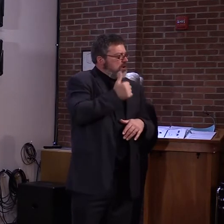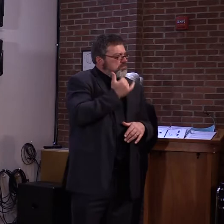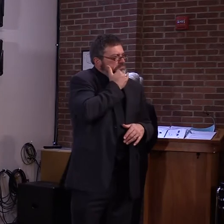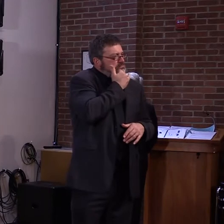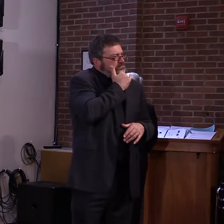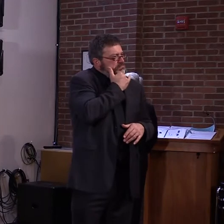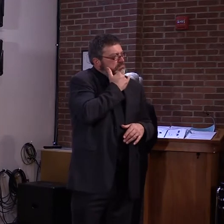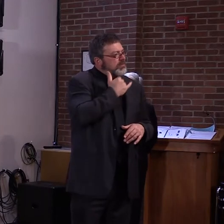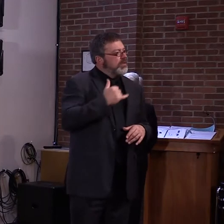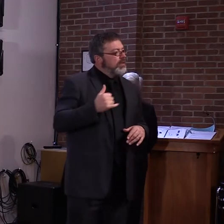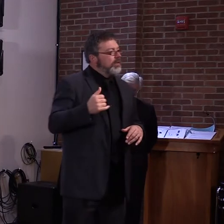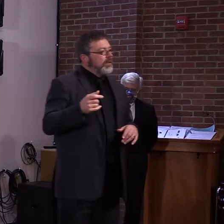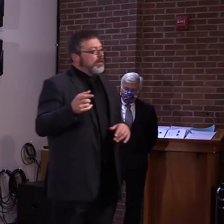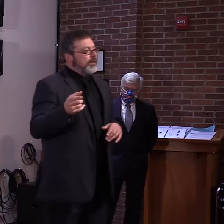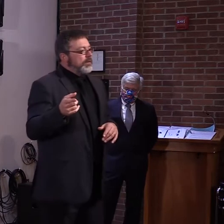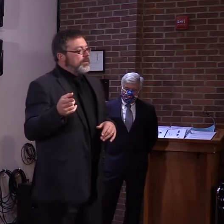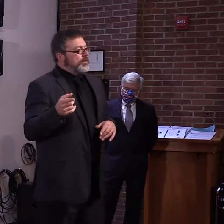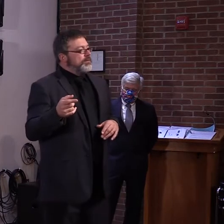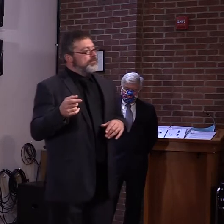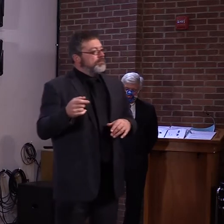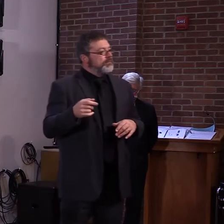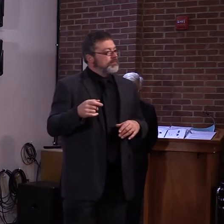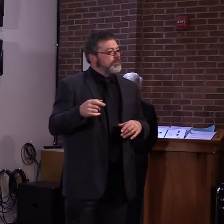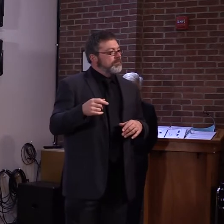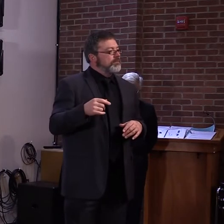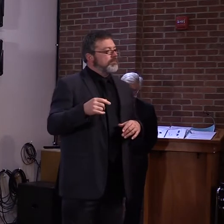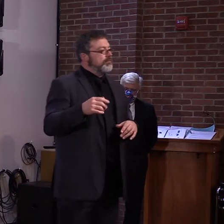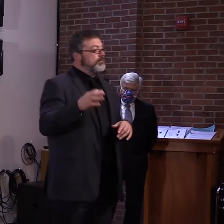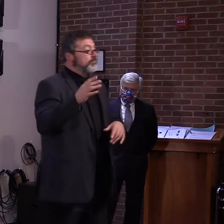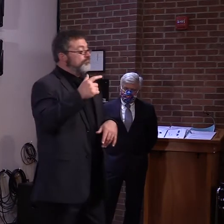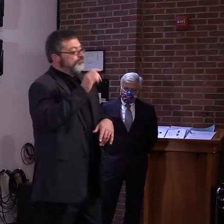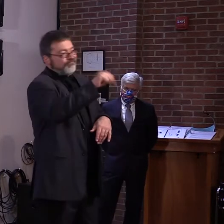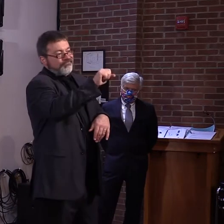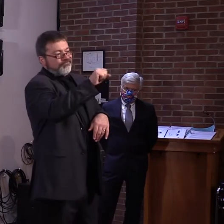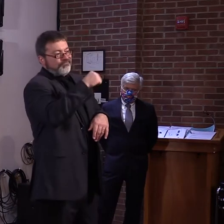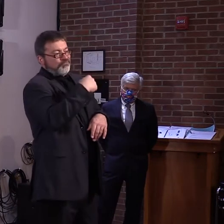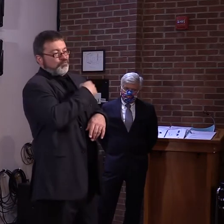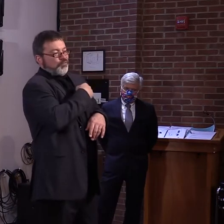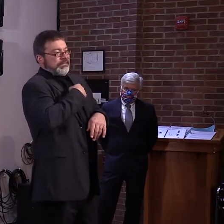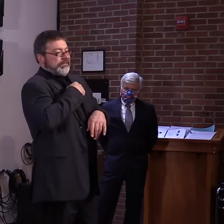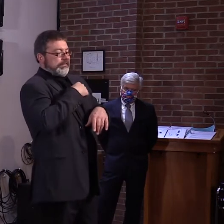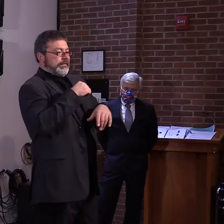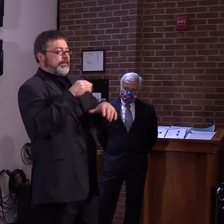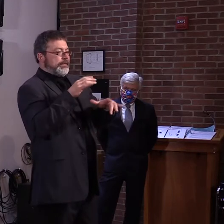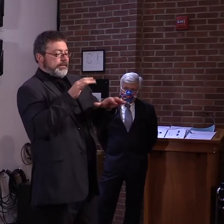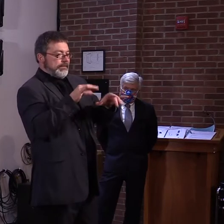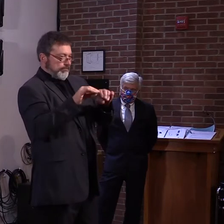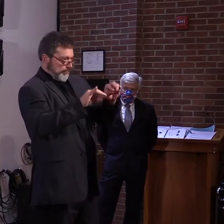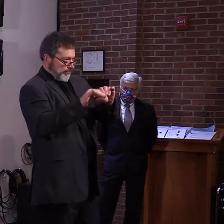and hopefully have that finalized next week. Great. Thank you all very much. Have a good weekend. Thank you.